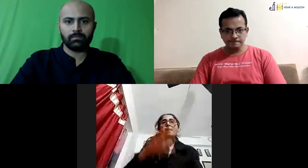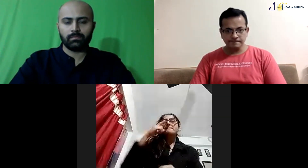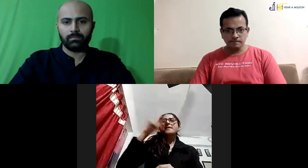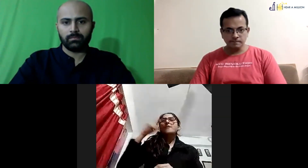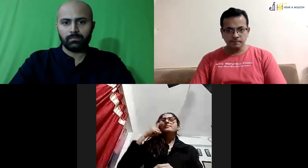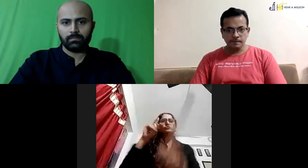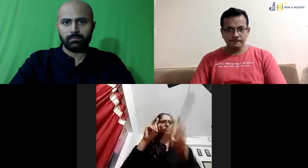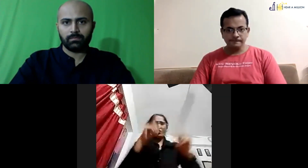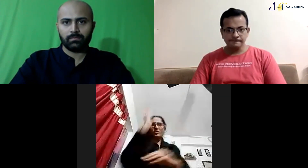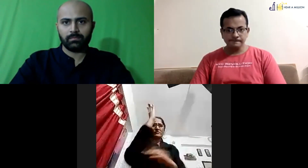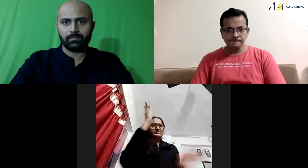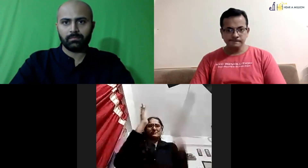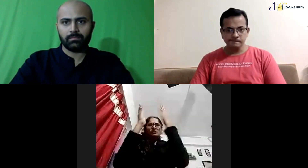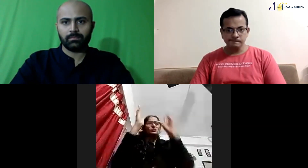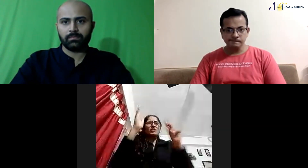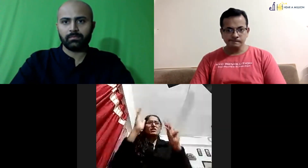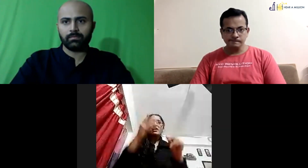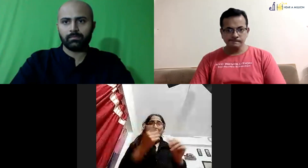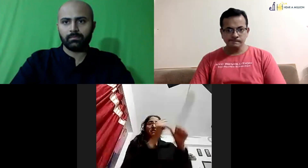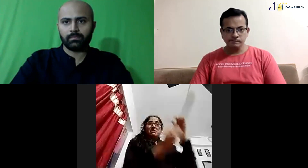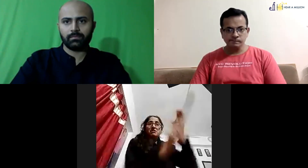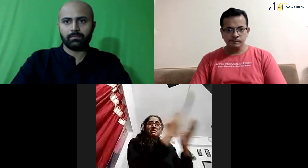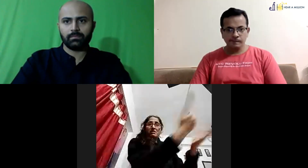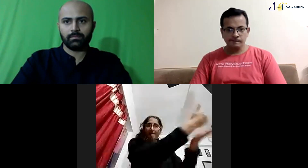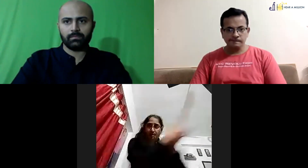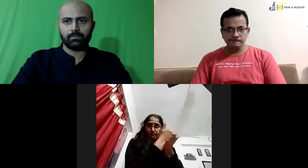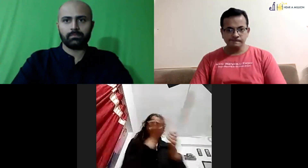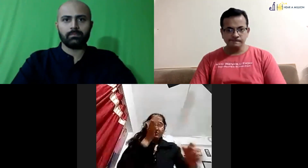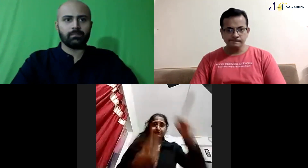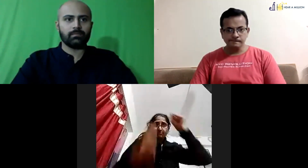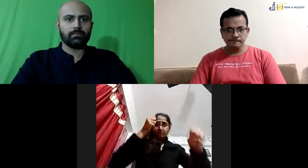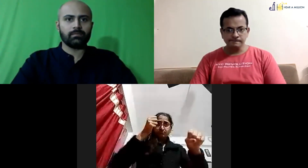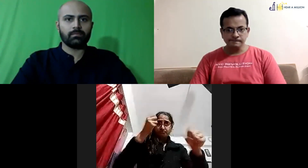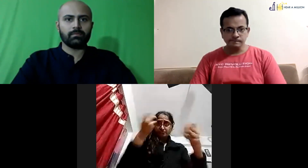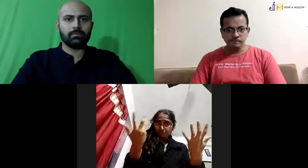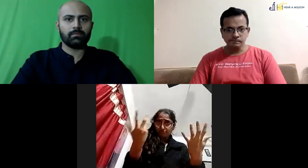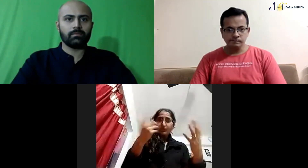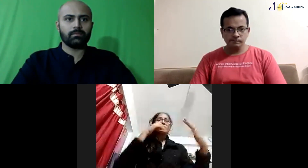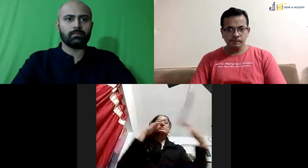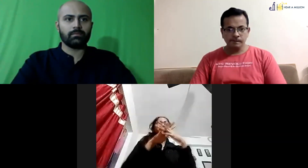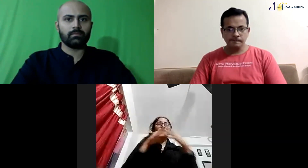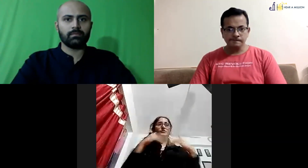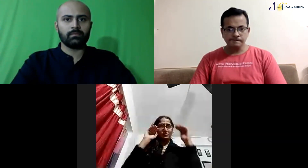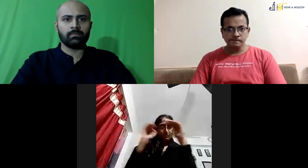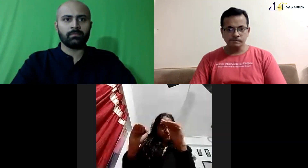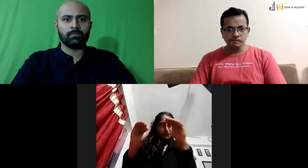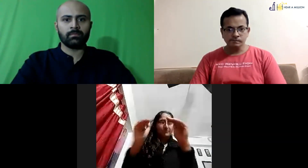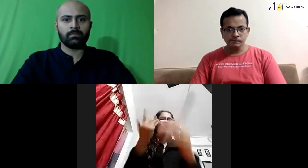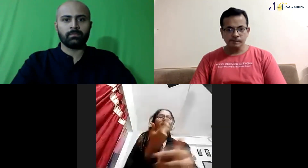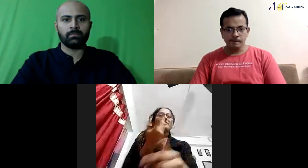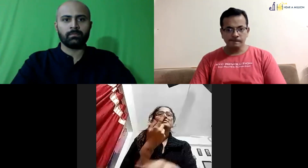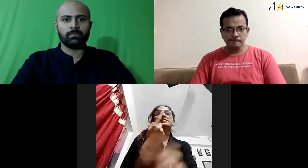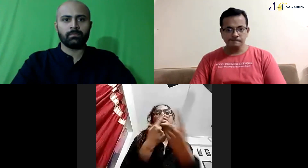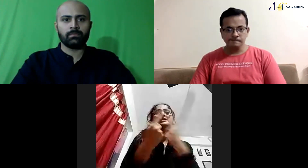whenever they are joining sessions and learning things, but the parents would deny them to go in the